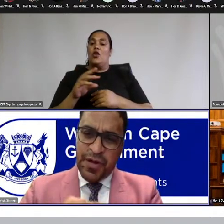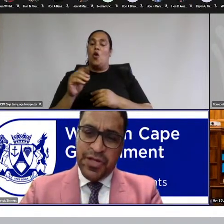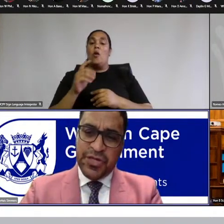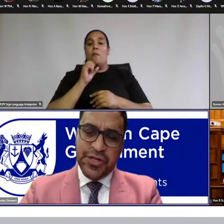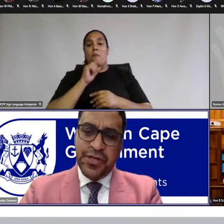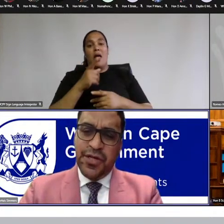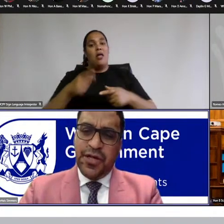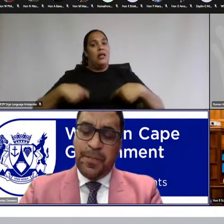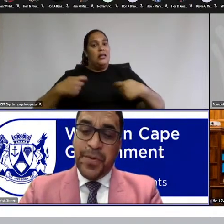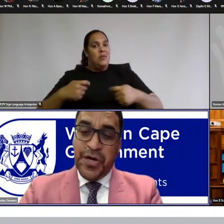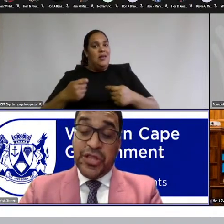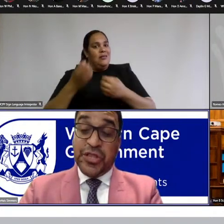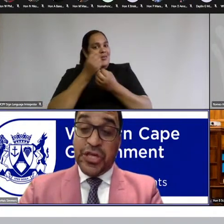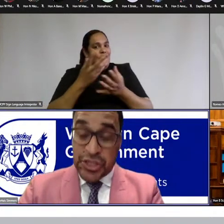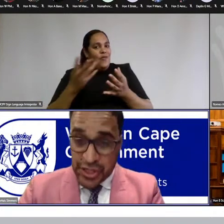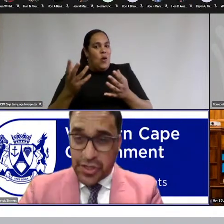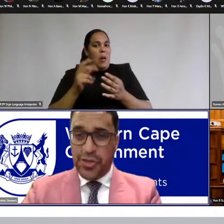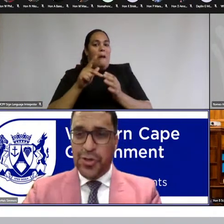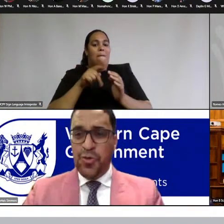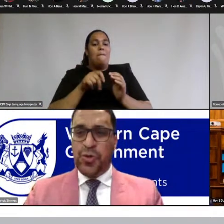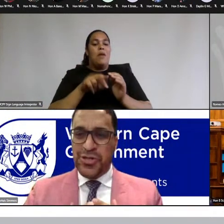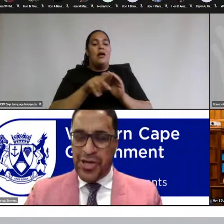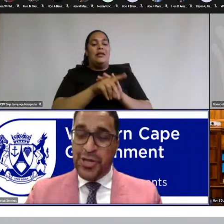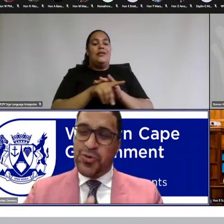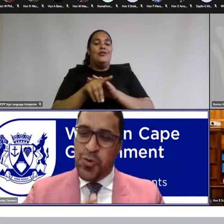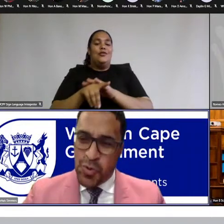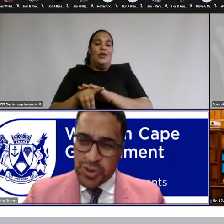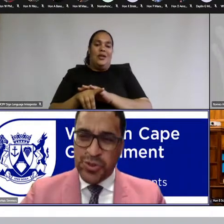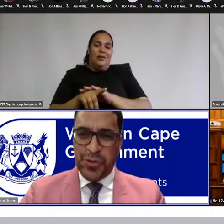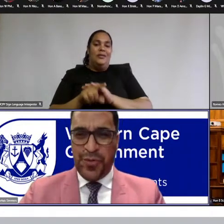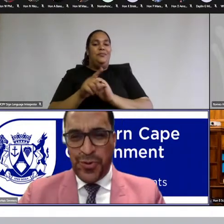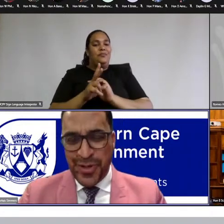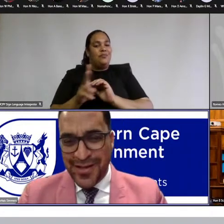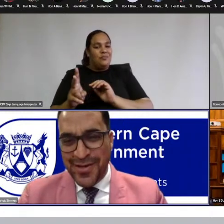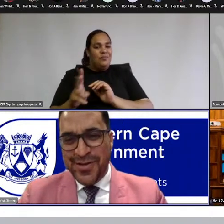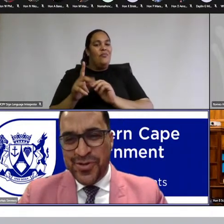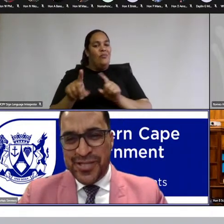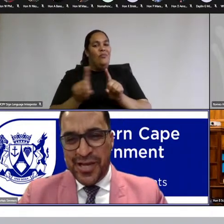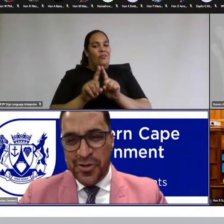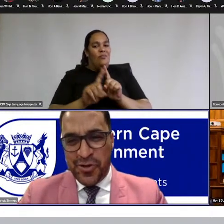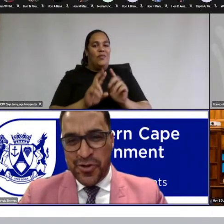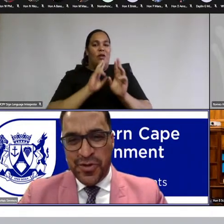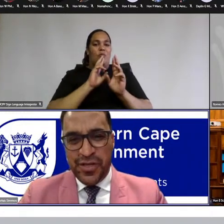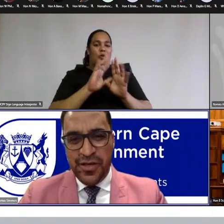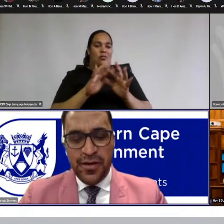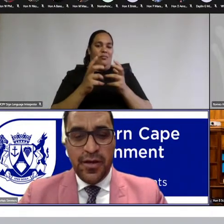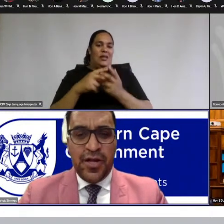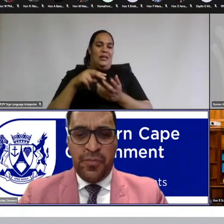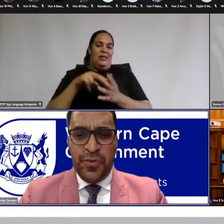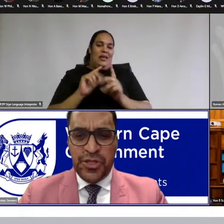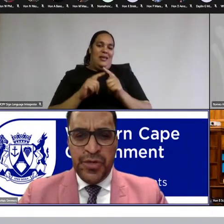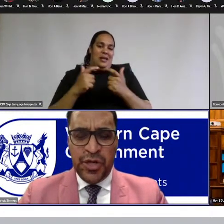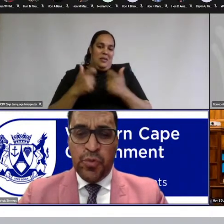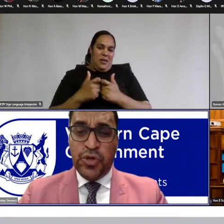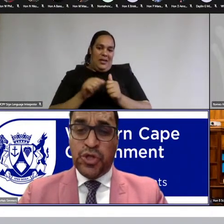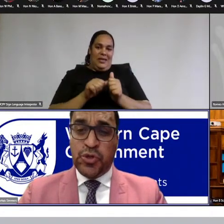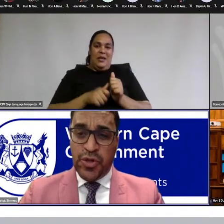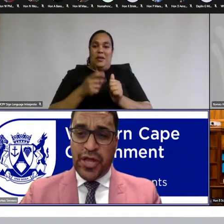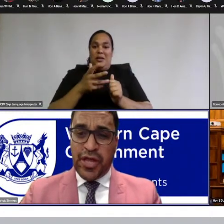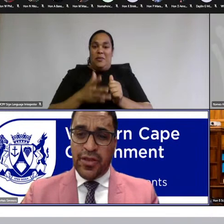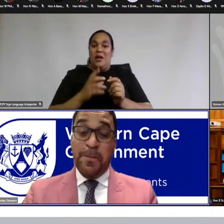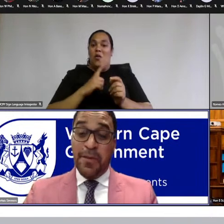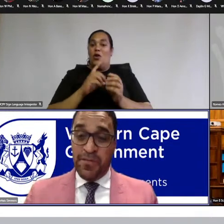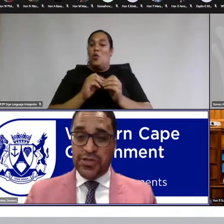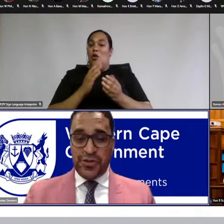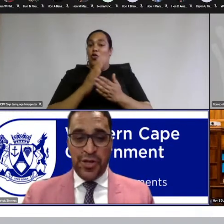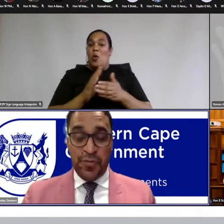the expenditure per district, which once again is also reported to the Standing Committee, Deputy Speaker, to ensure that